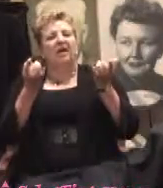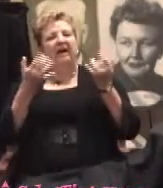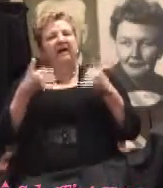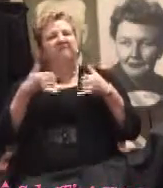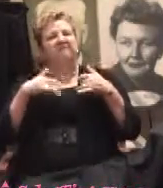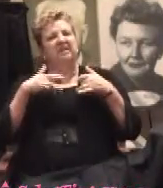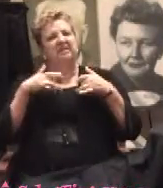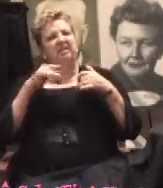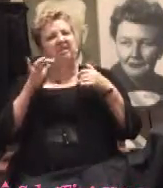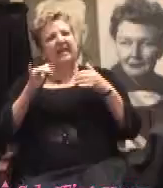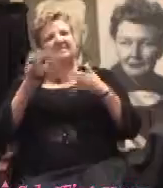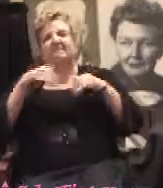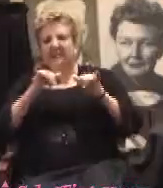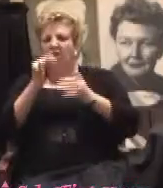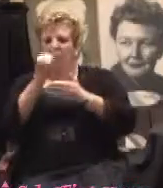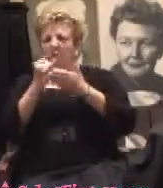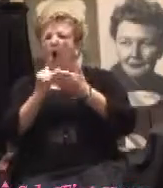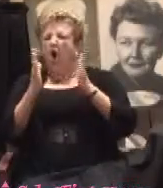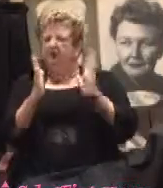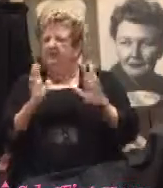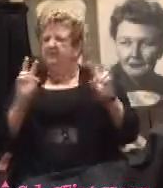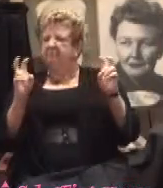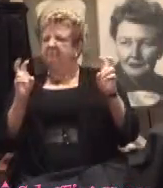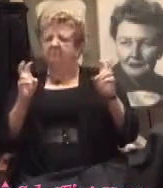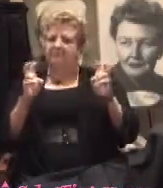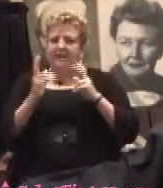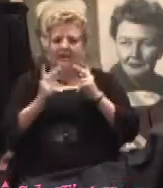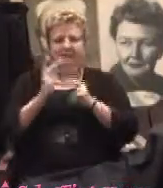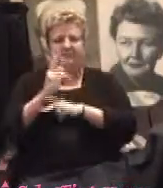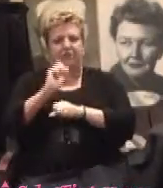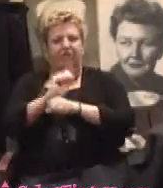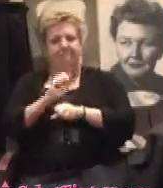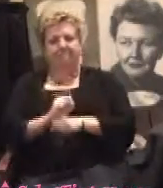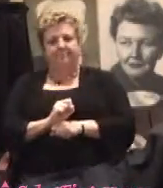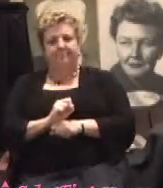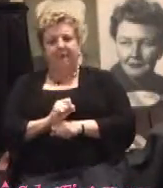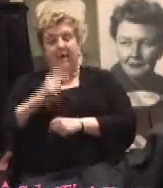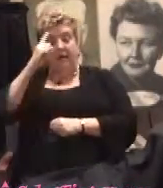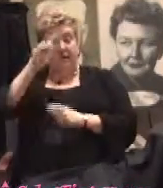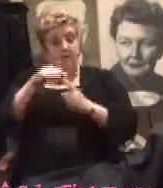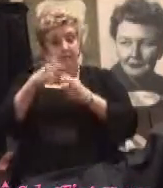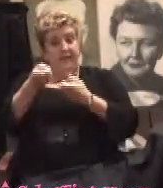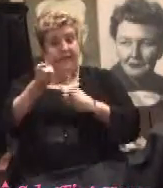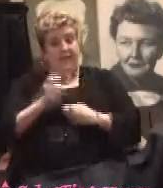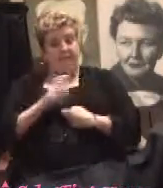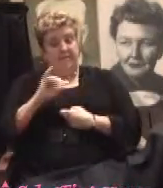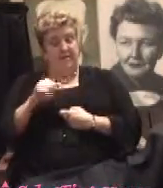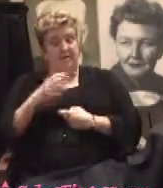what you're going to do. Right? And I thought when they gave me the job, this job is beneath me.